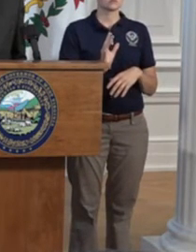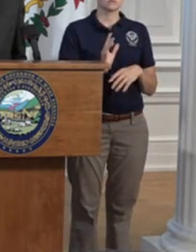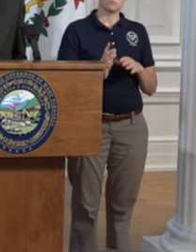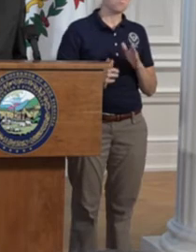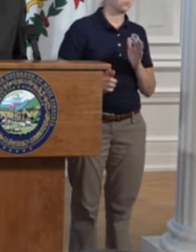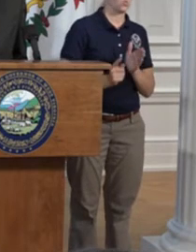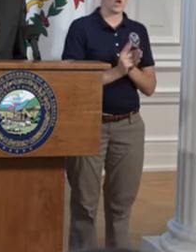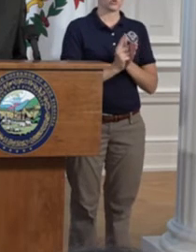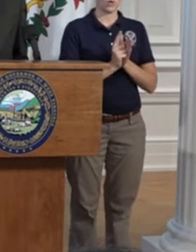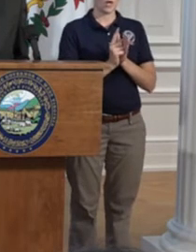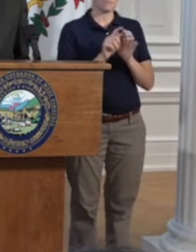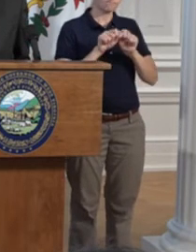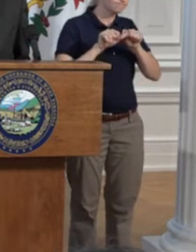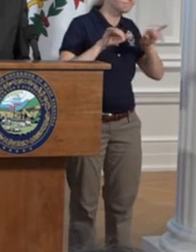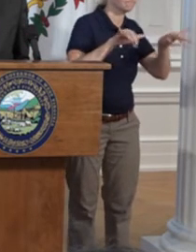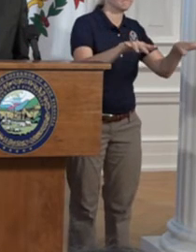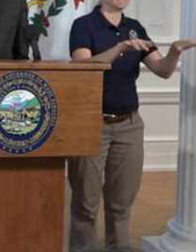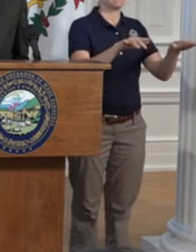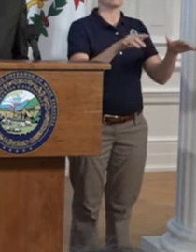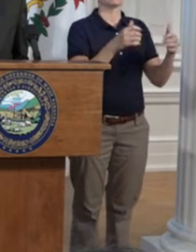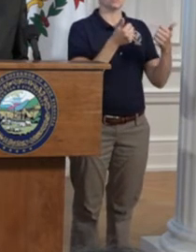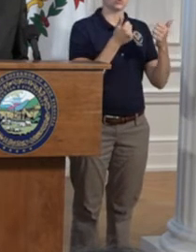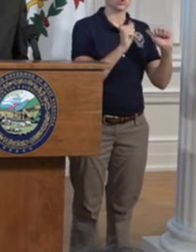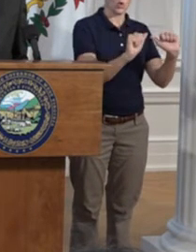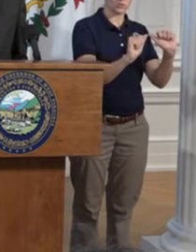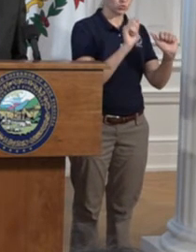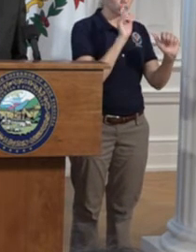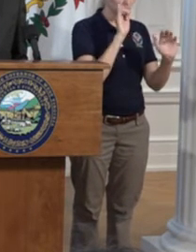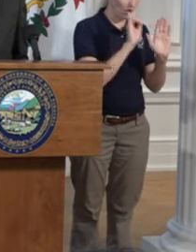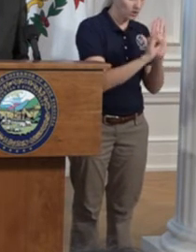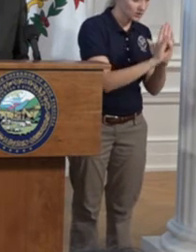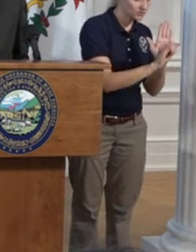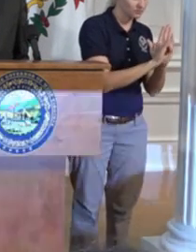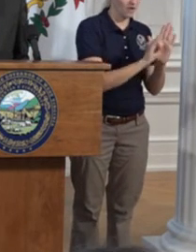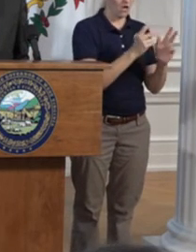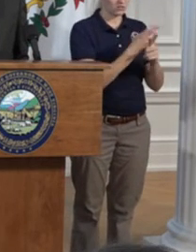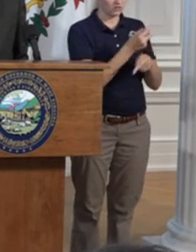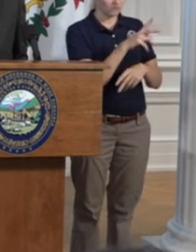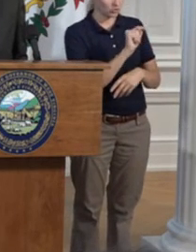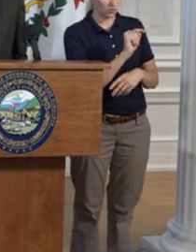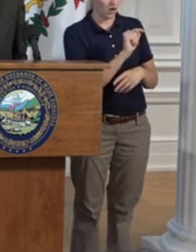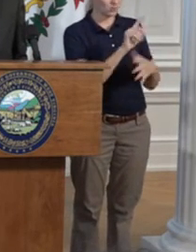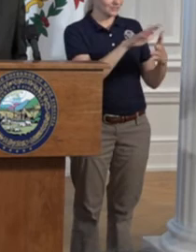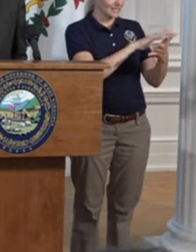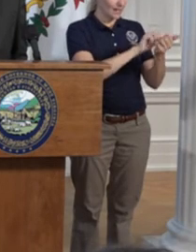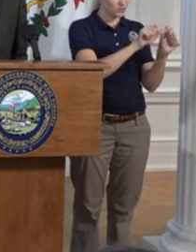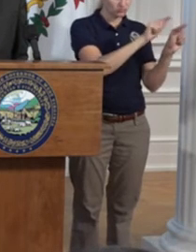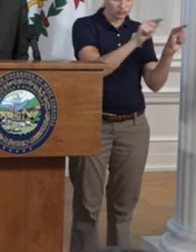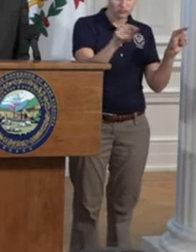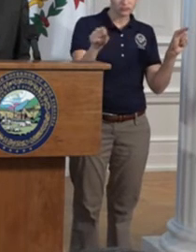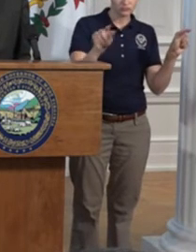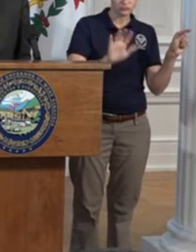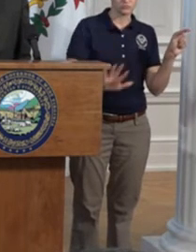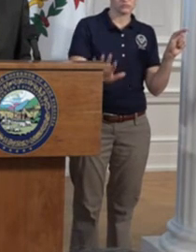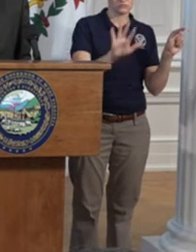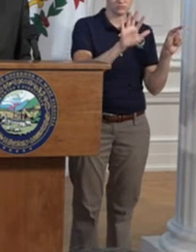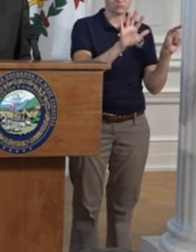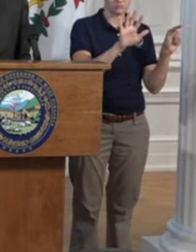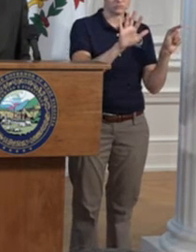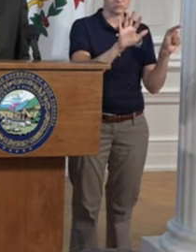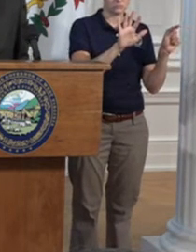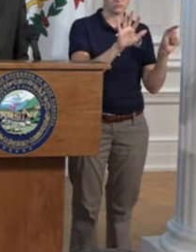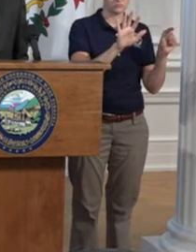on the ground so quickly, getting a good feel for the impact of the damage. They